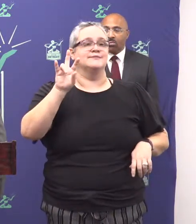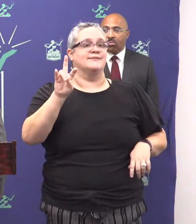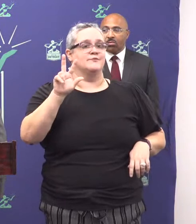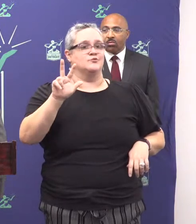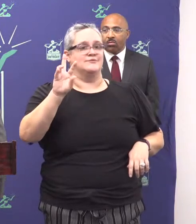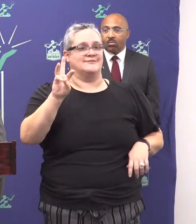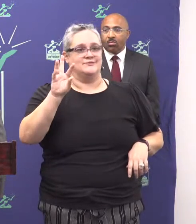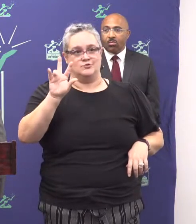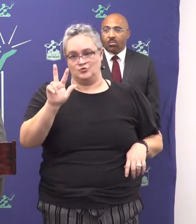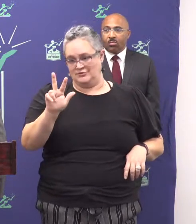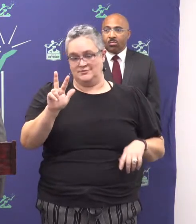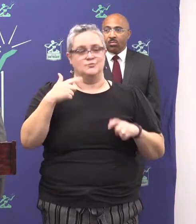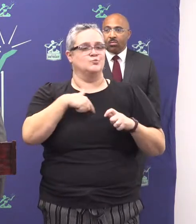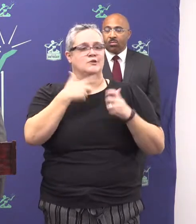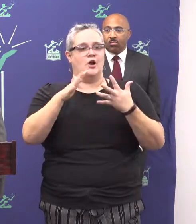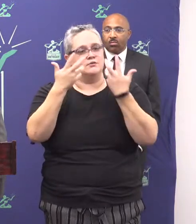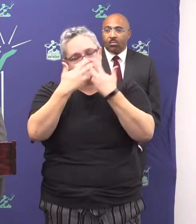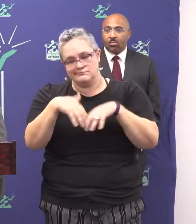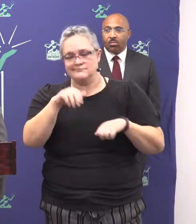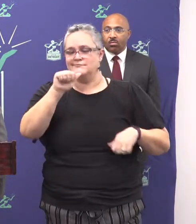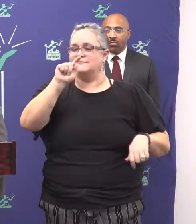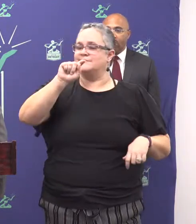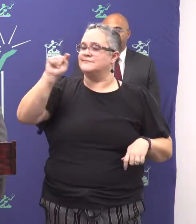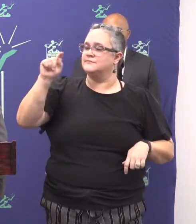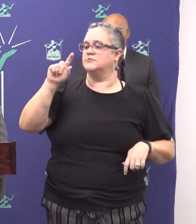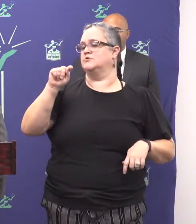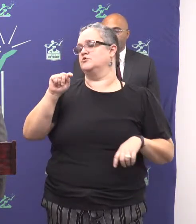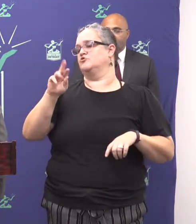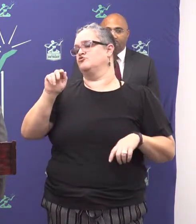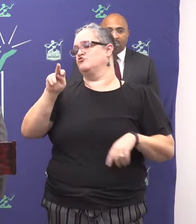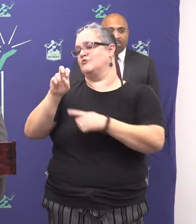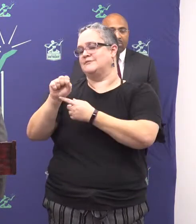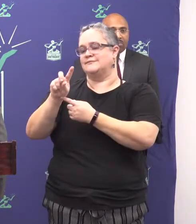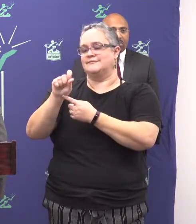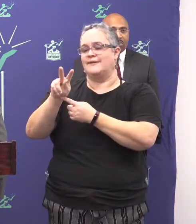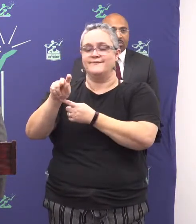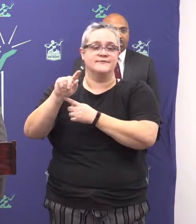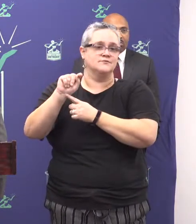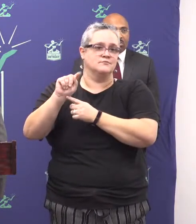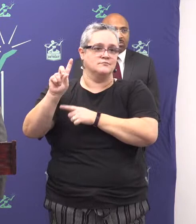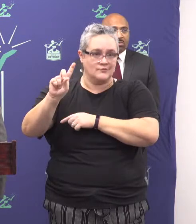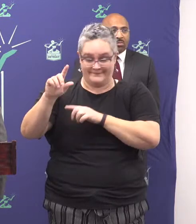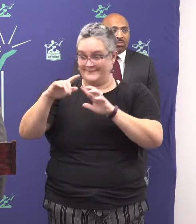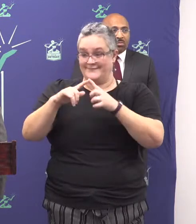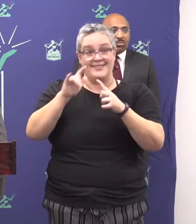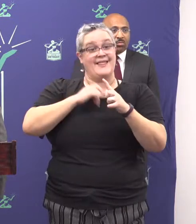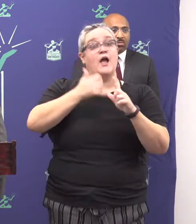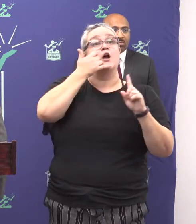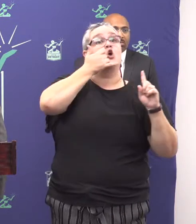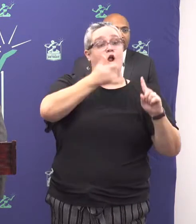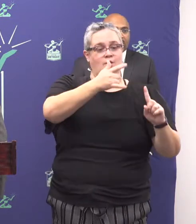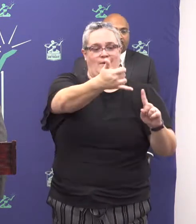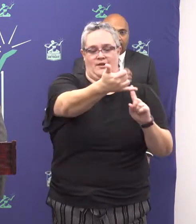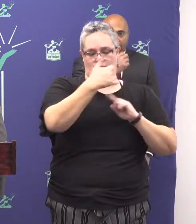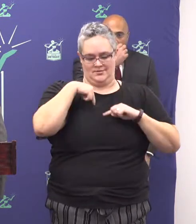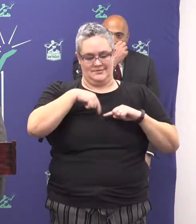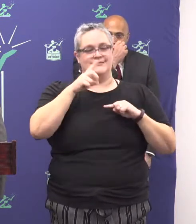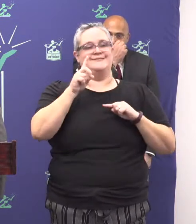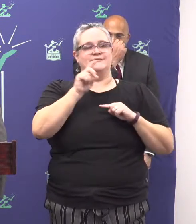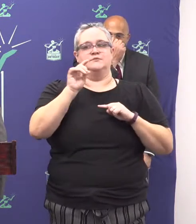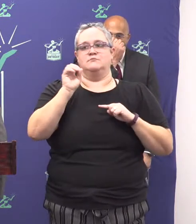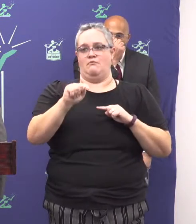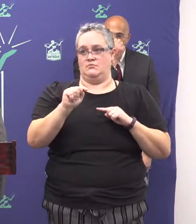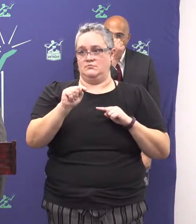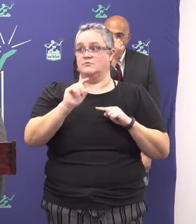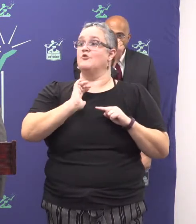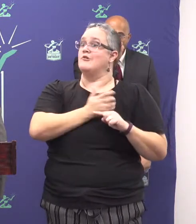313-208-7363. We worked it out with AT&T and TransDev, that phone number will ring at DDOT. DDOT